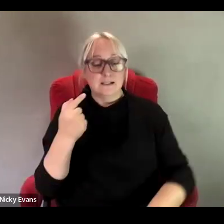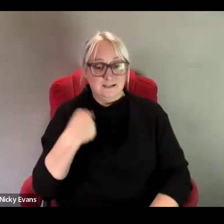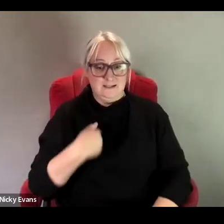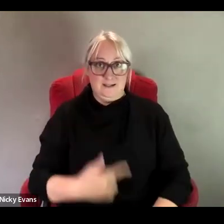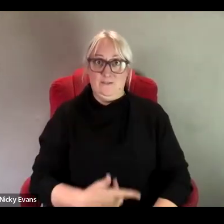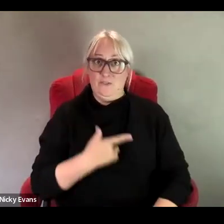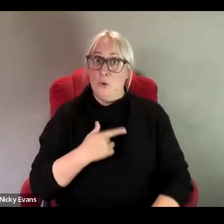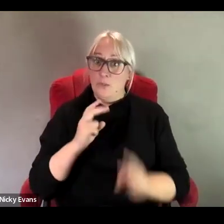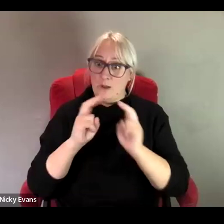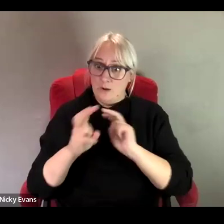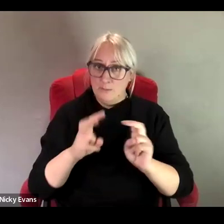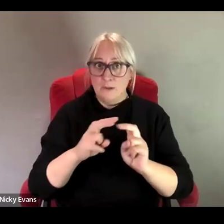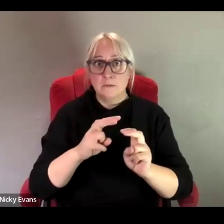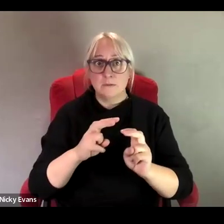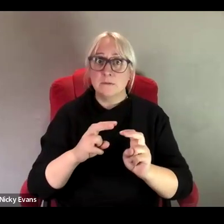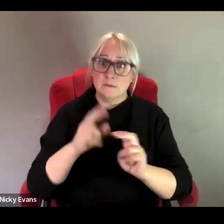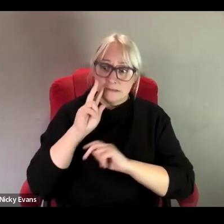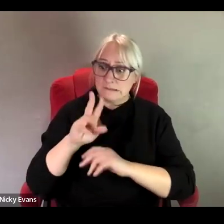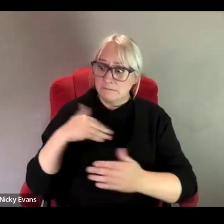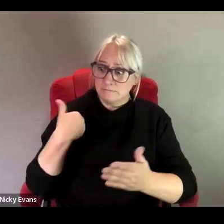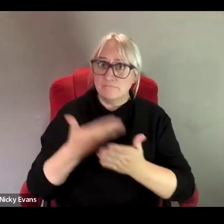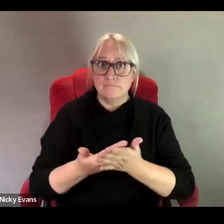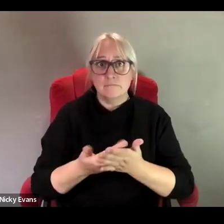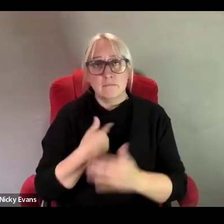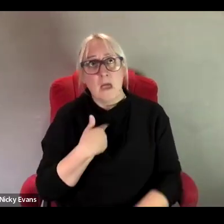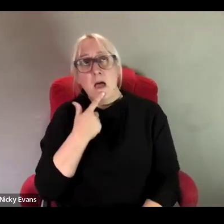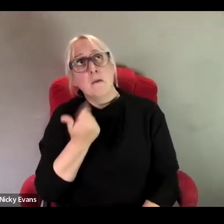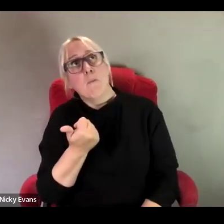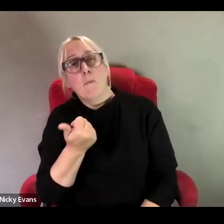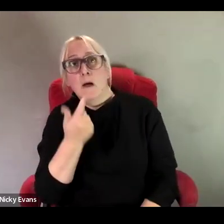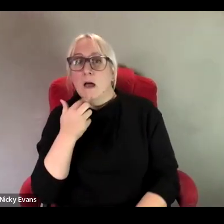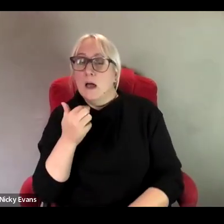that I've been making is that I do actually fundamentally agree with